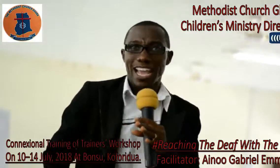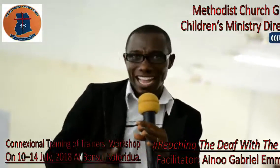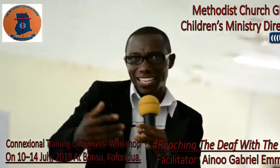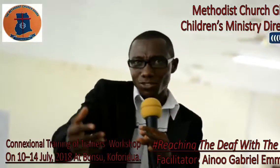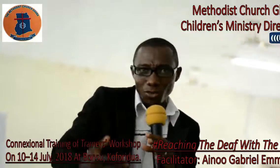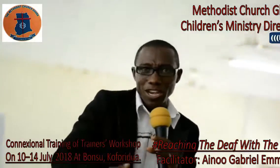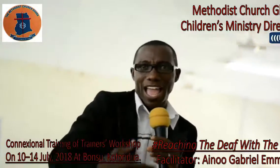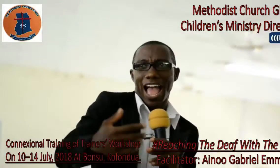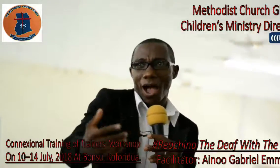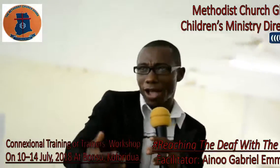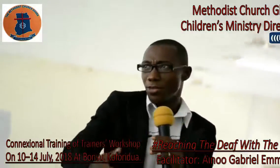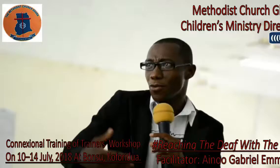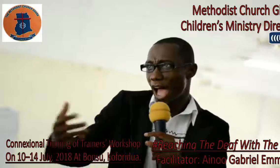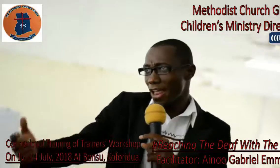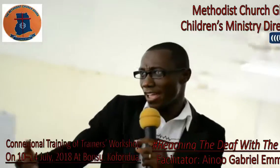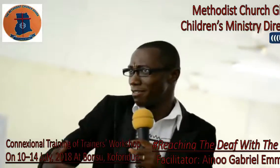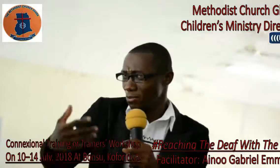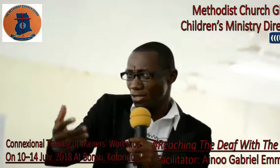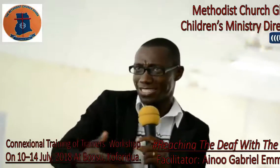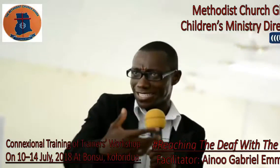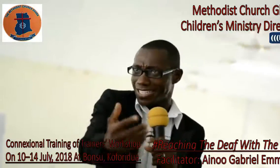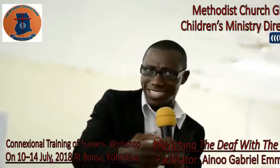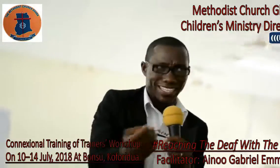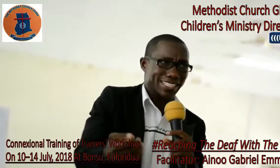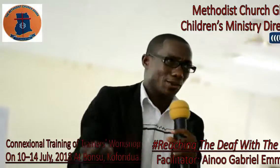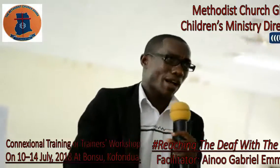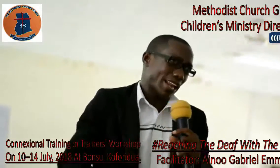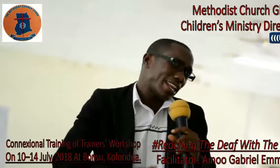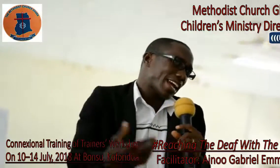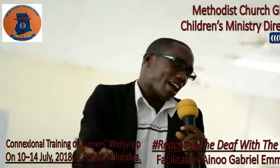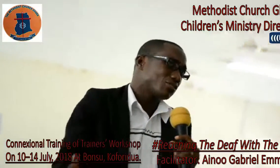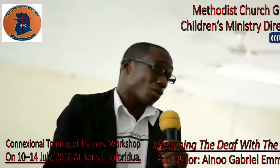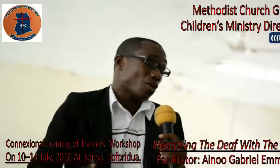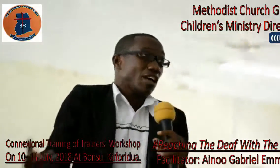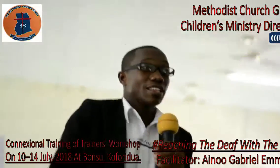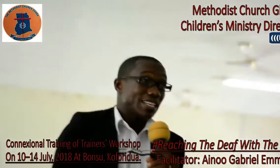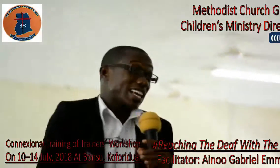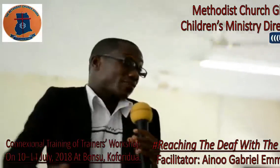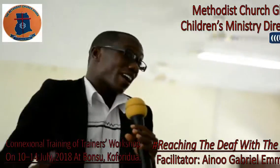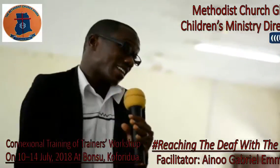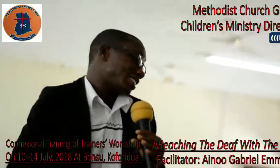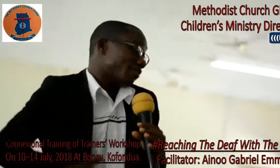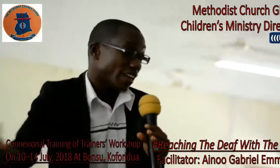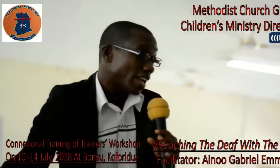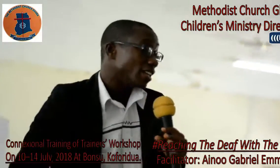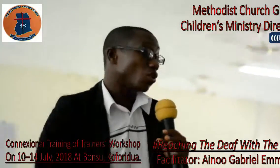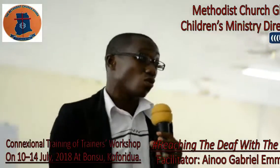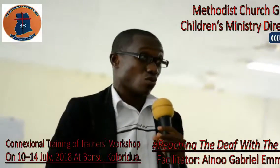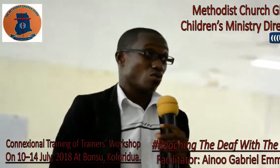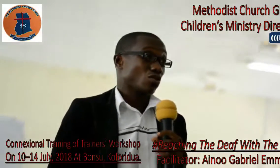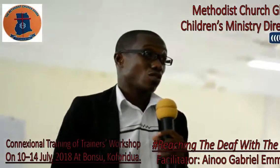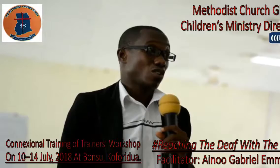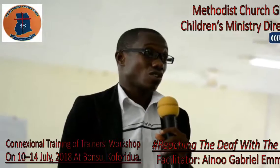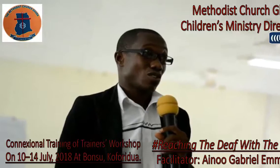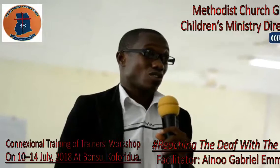can do their how are you, like those things, little one. And they can, so they just find themselves and then they go.